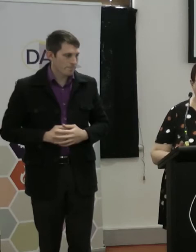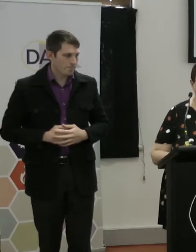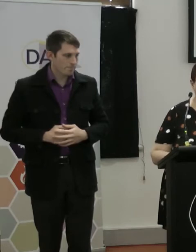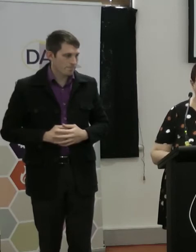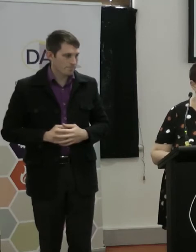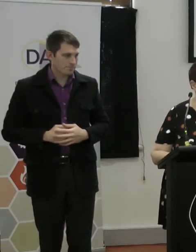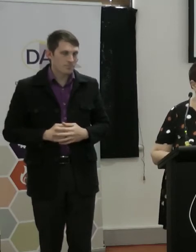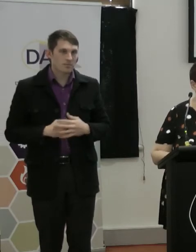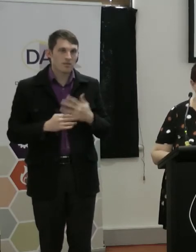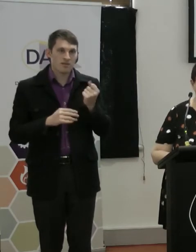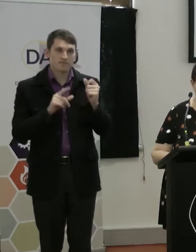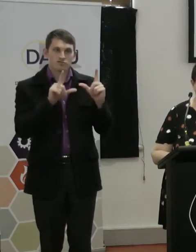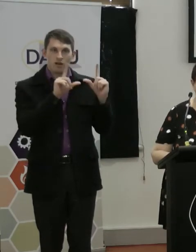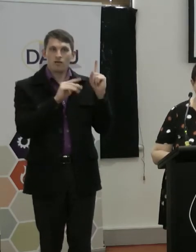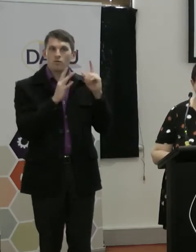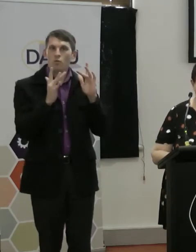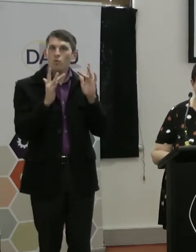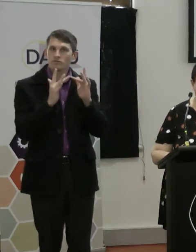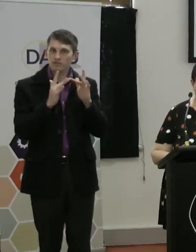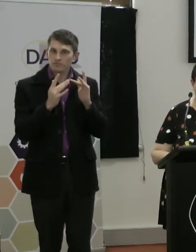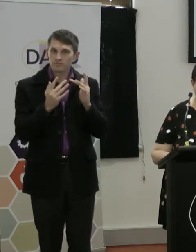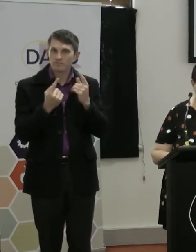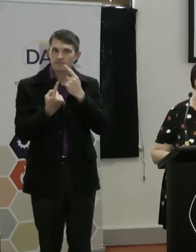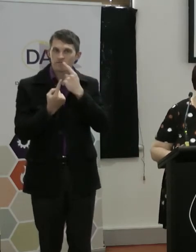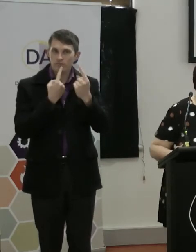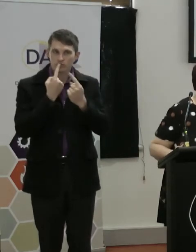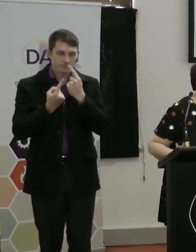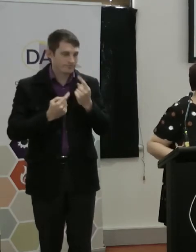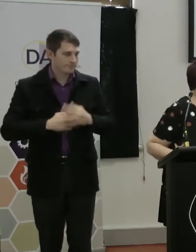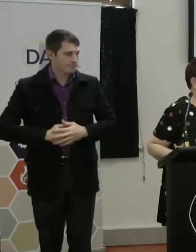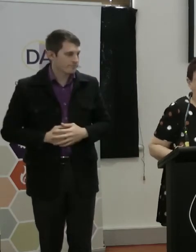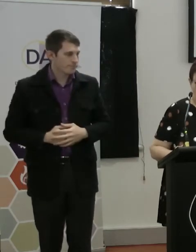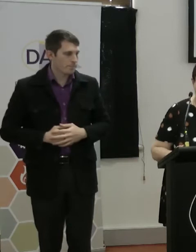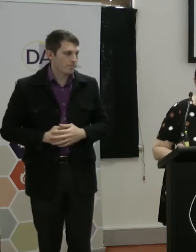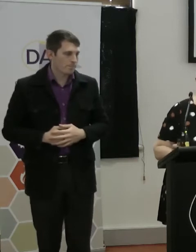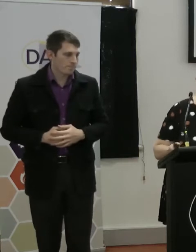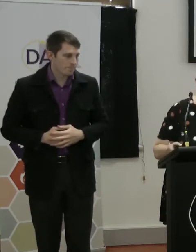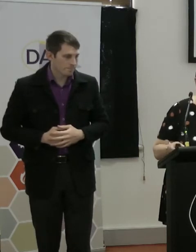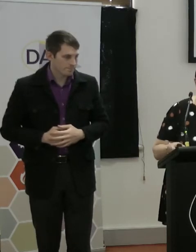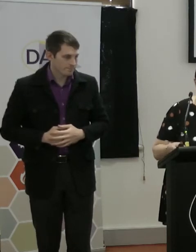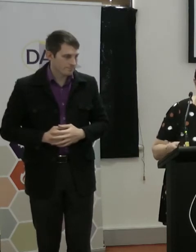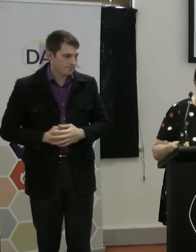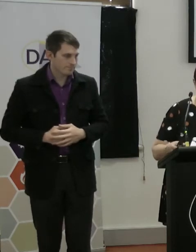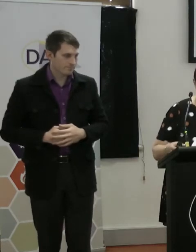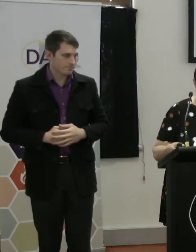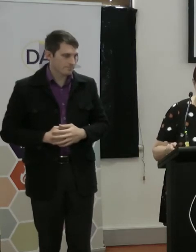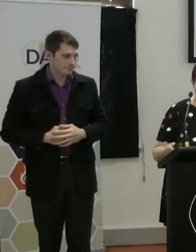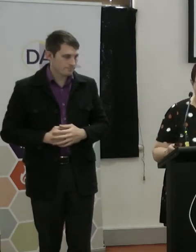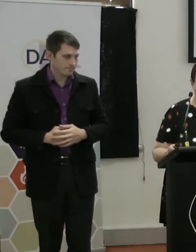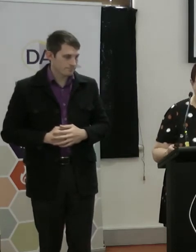The contact details for the National Redress Scheme are behind me,